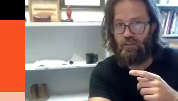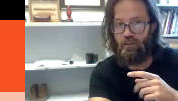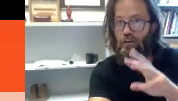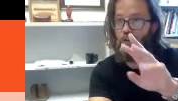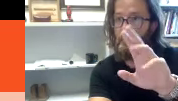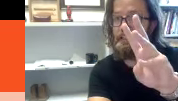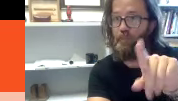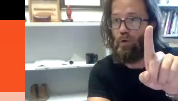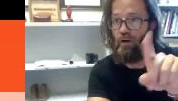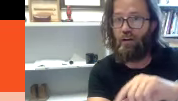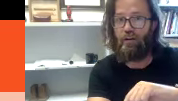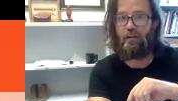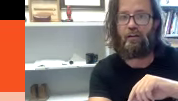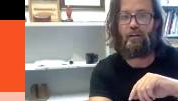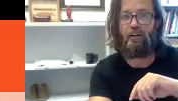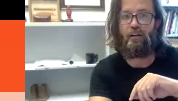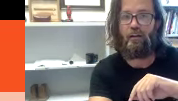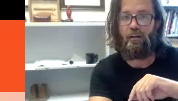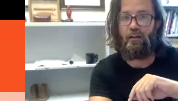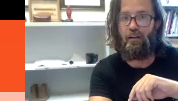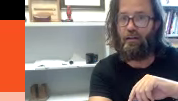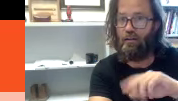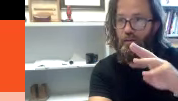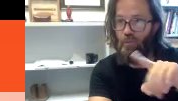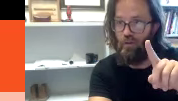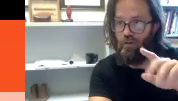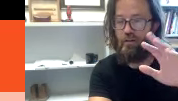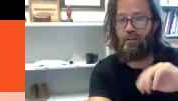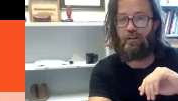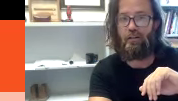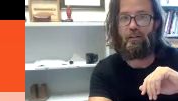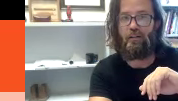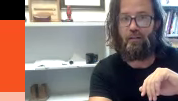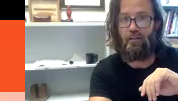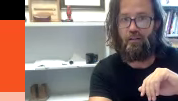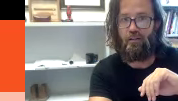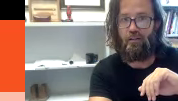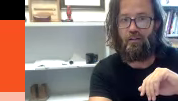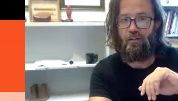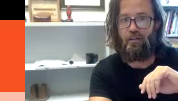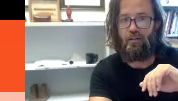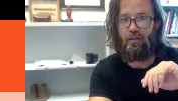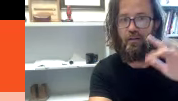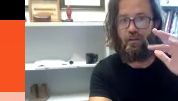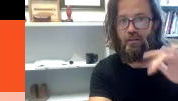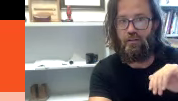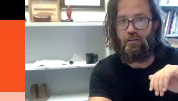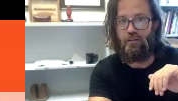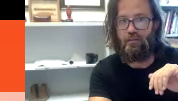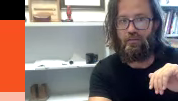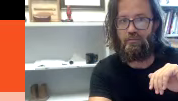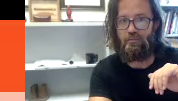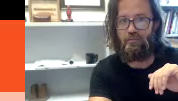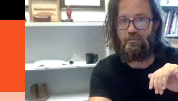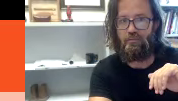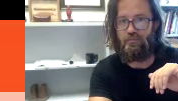So that's why I set up the Zoom so you can do it that one. 6.1 is here. And the other units are